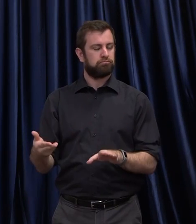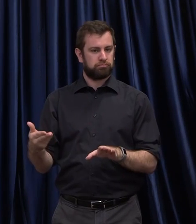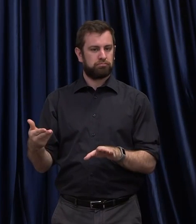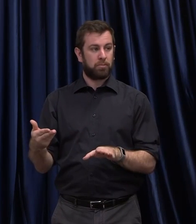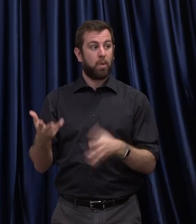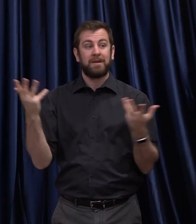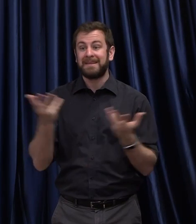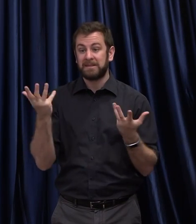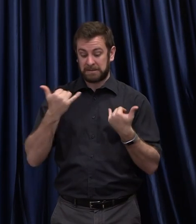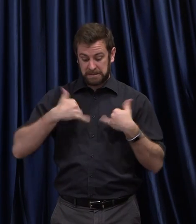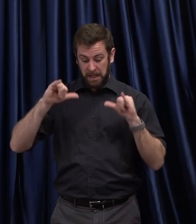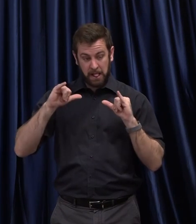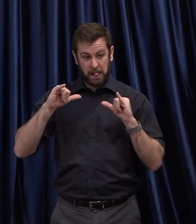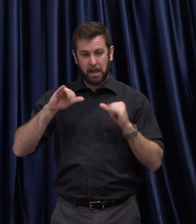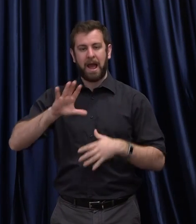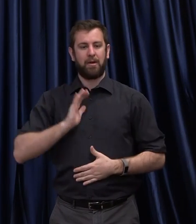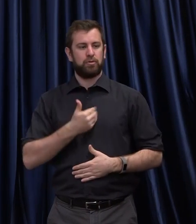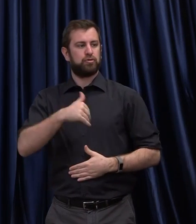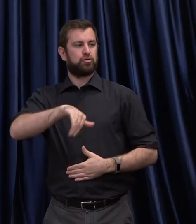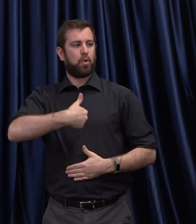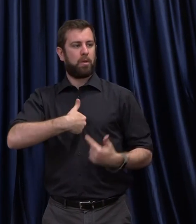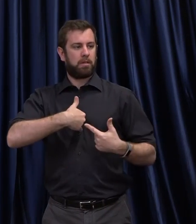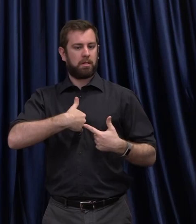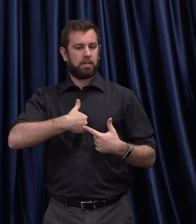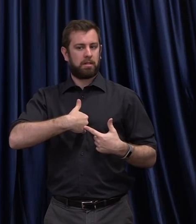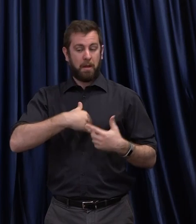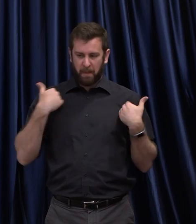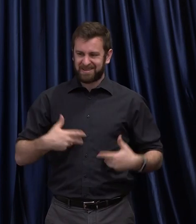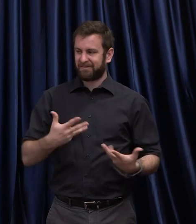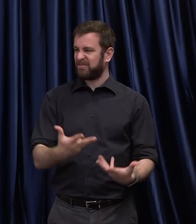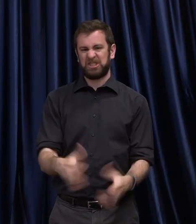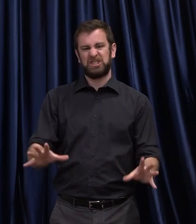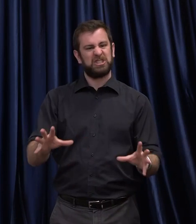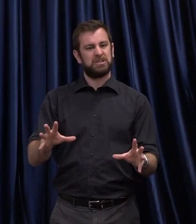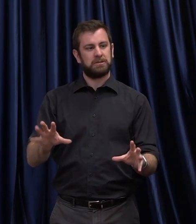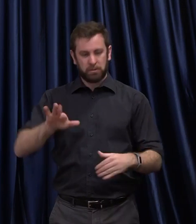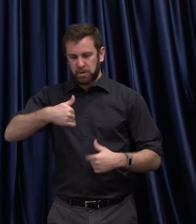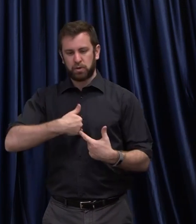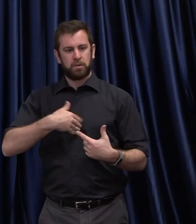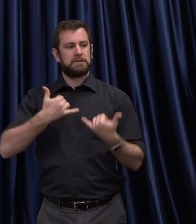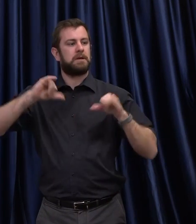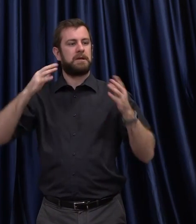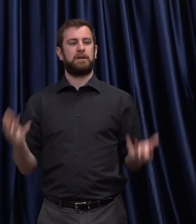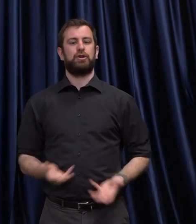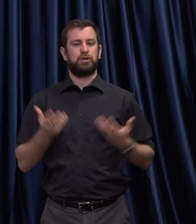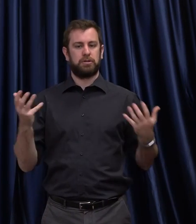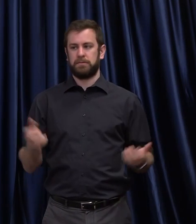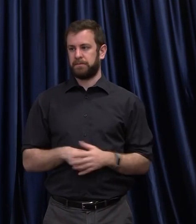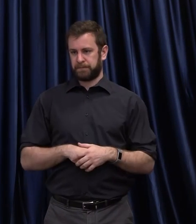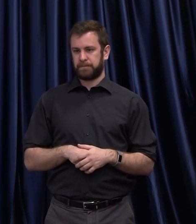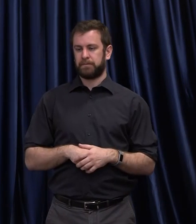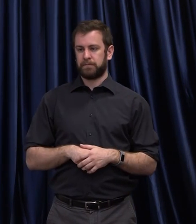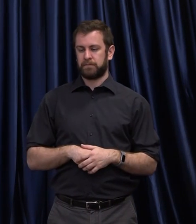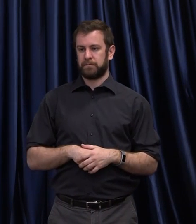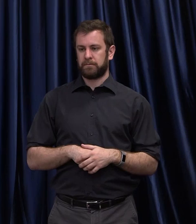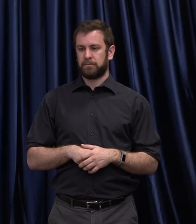soul. It's that force inside of us. This is what the real person is. All